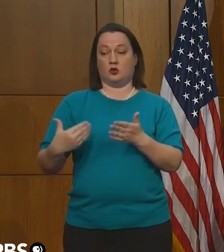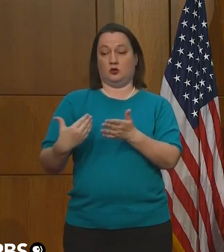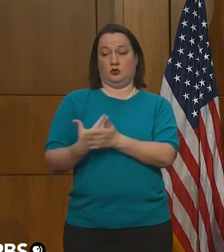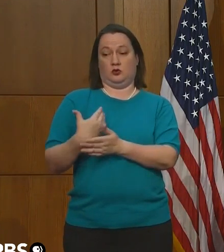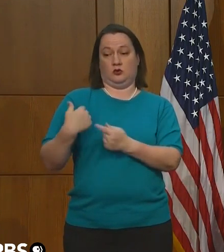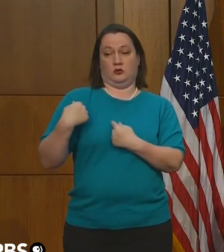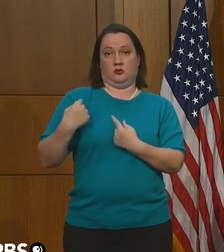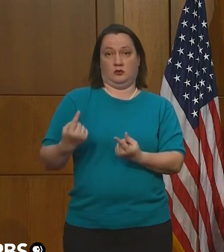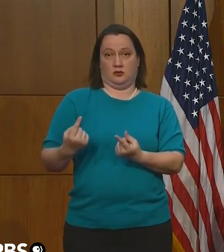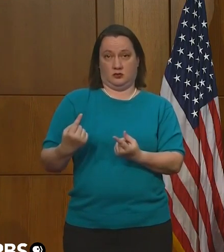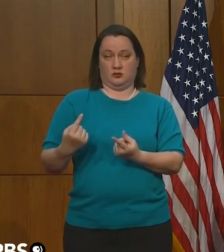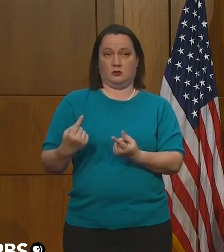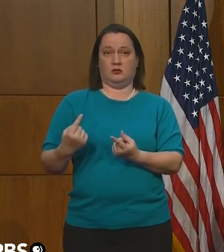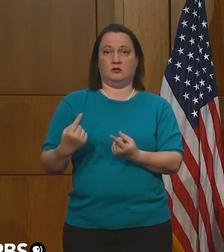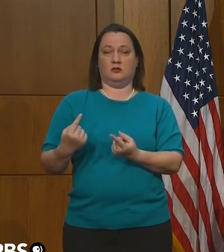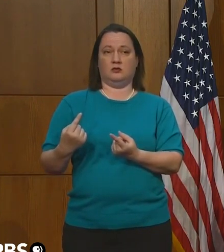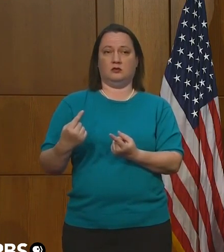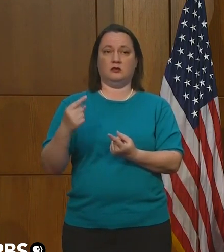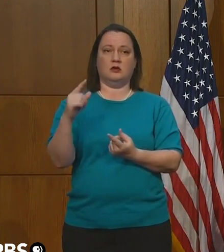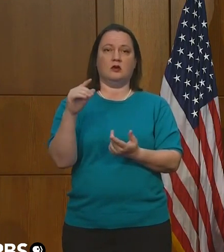cases representing